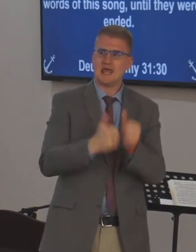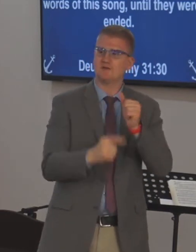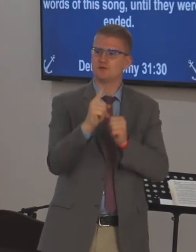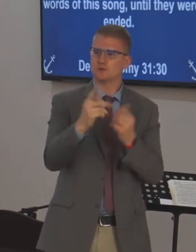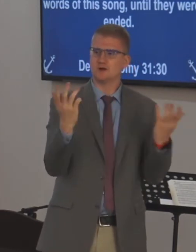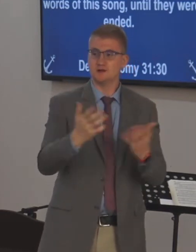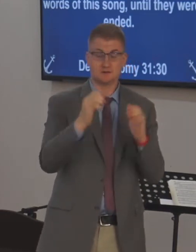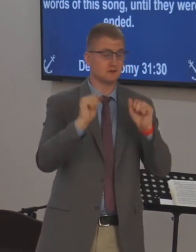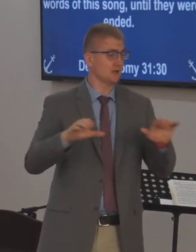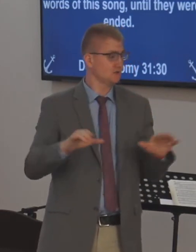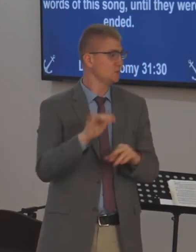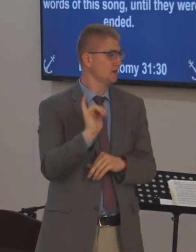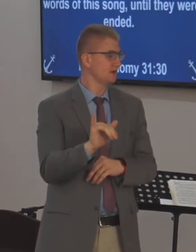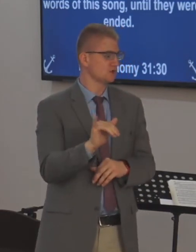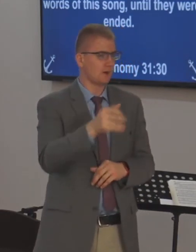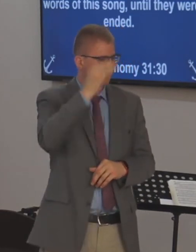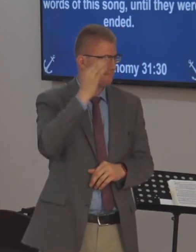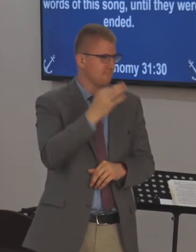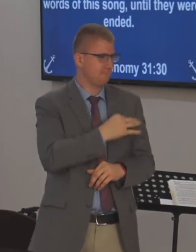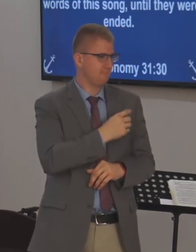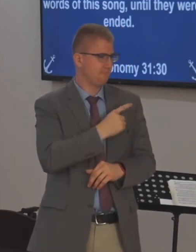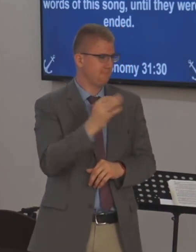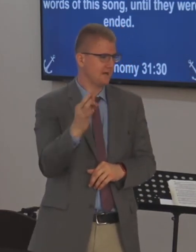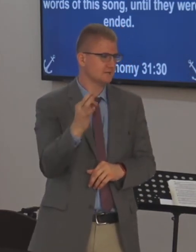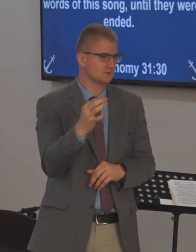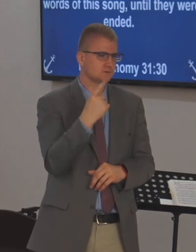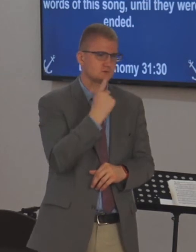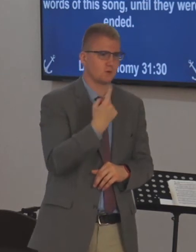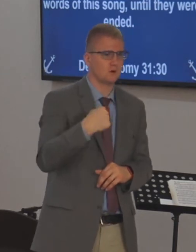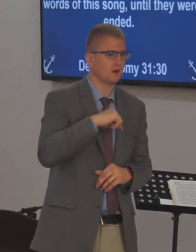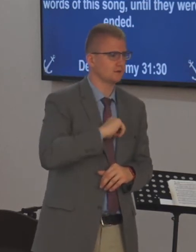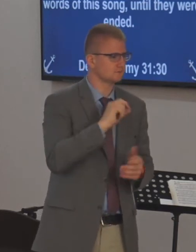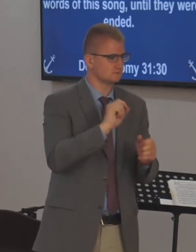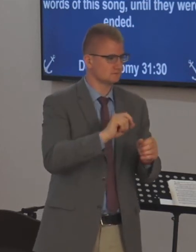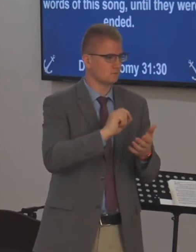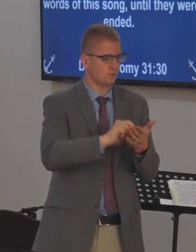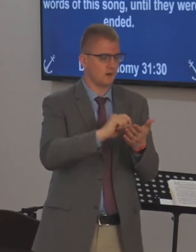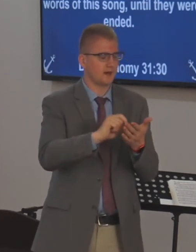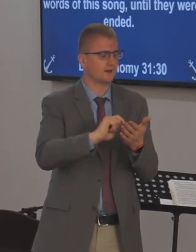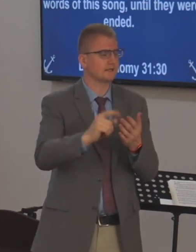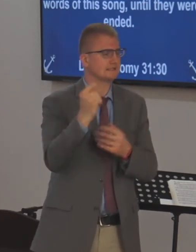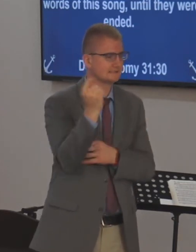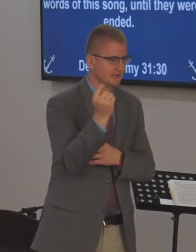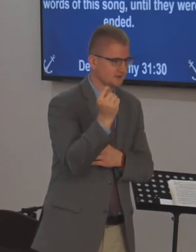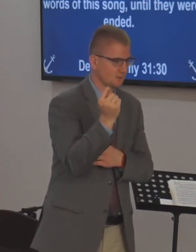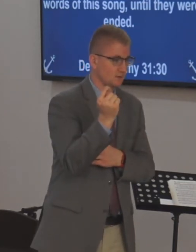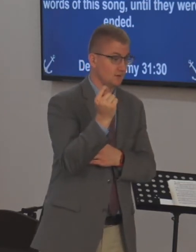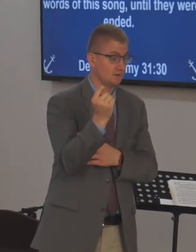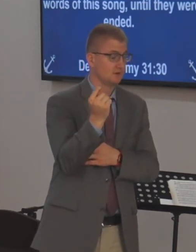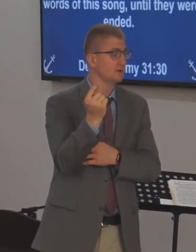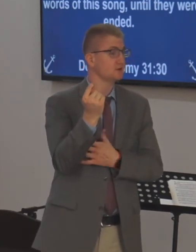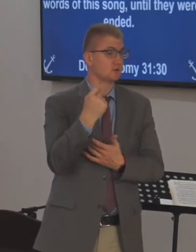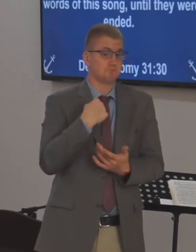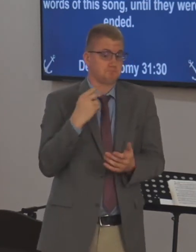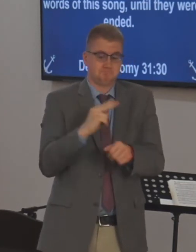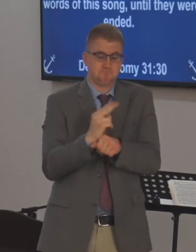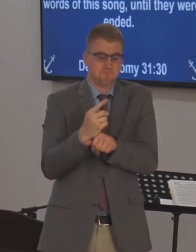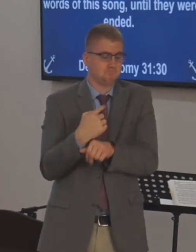our testimony, correct? Barbara and I have written our testimony, and I use my testimony all the